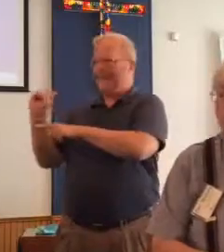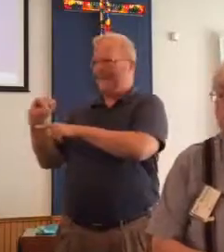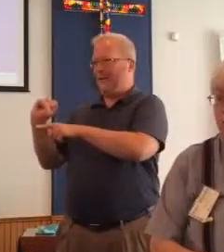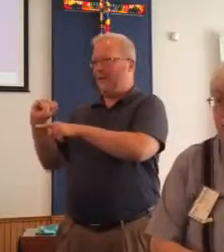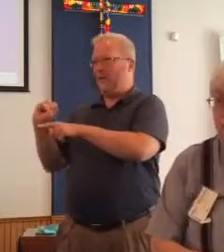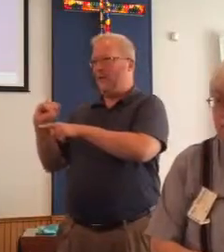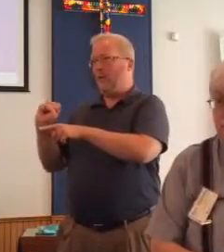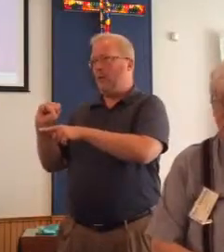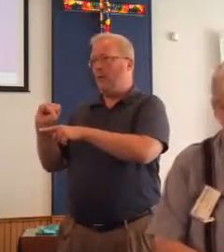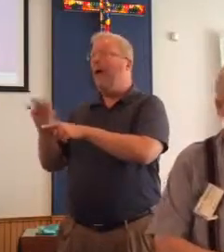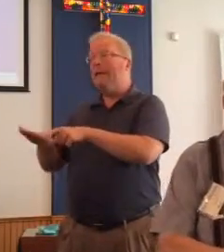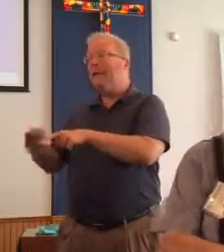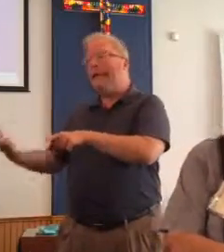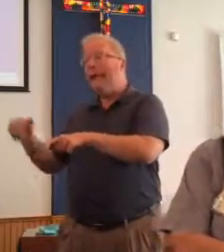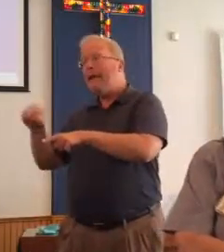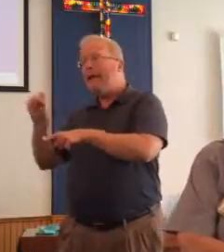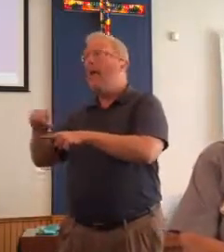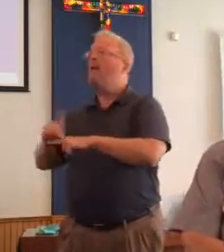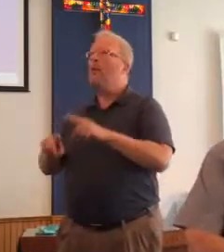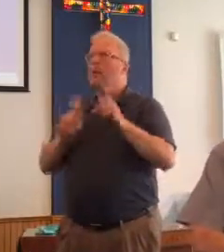A martyr, perhaps.